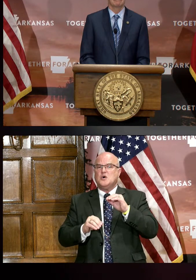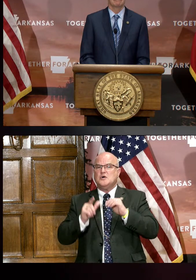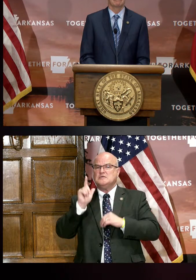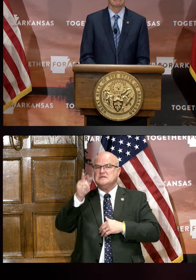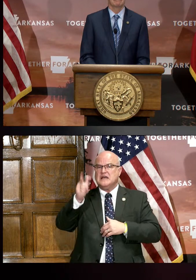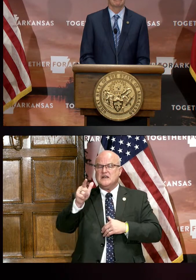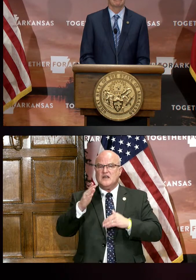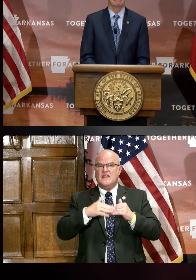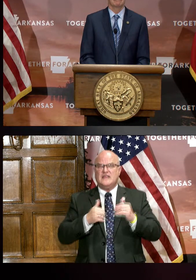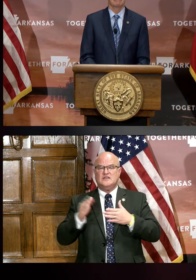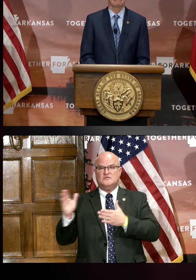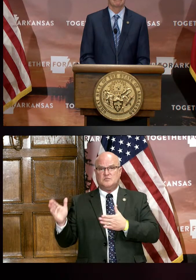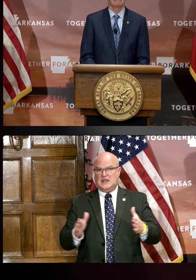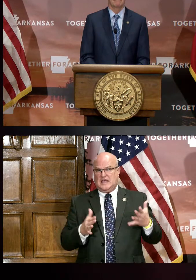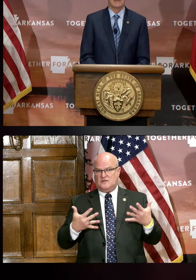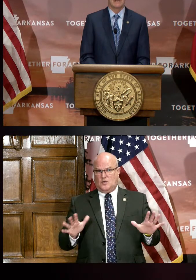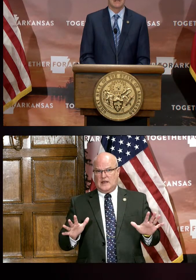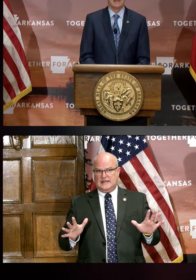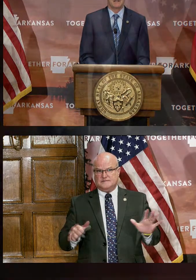you've already arranged for?